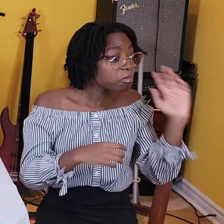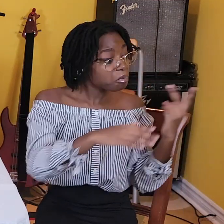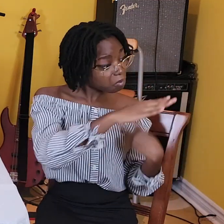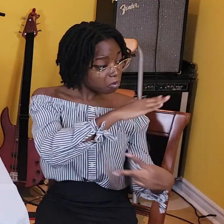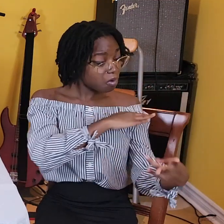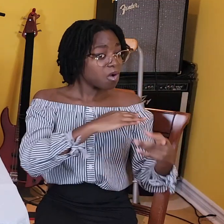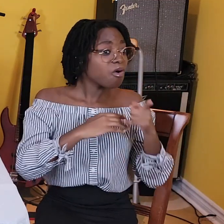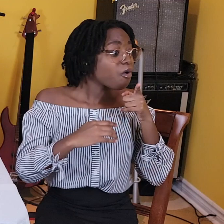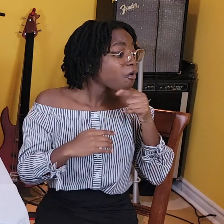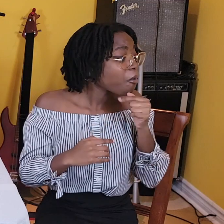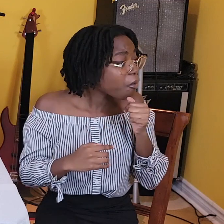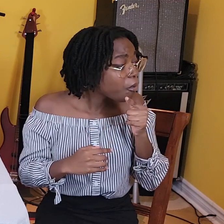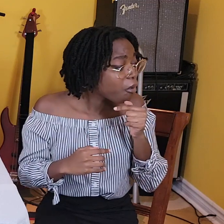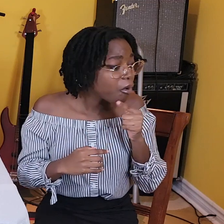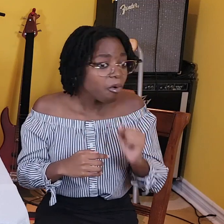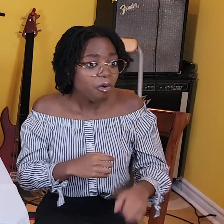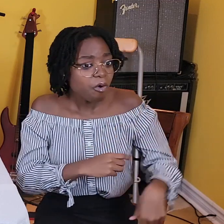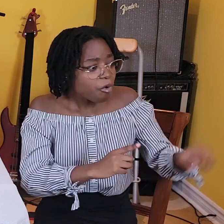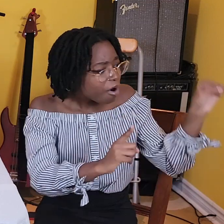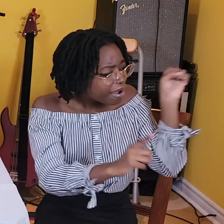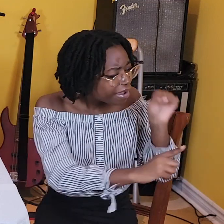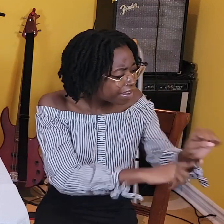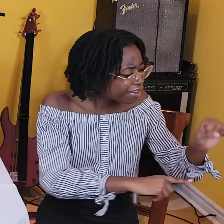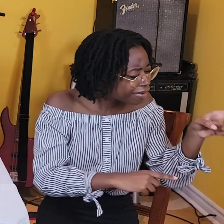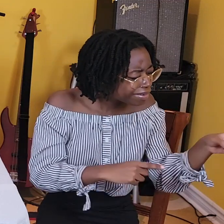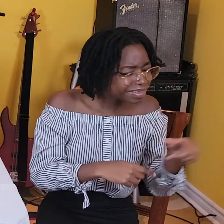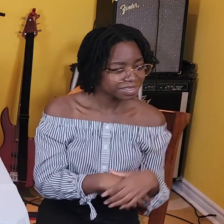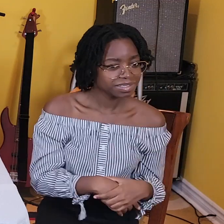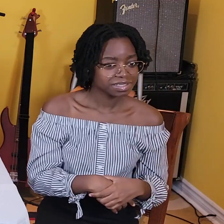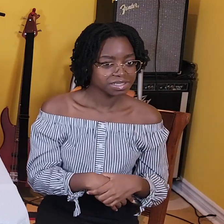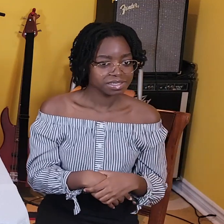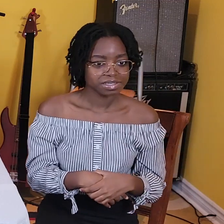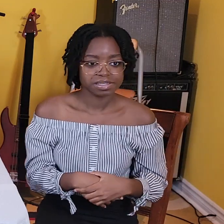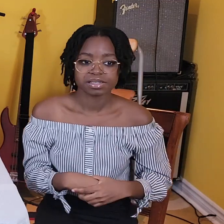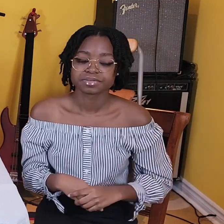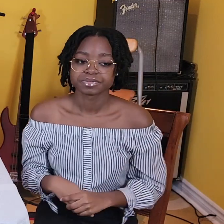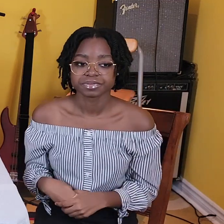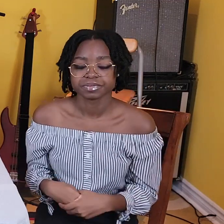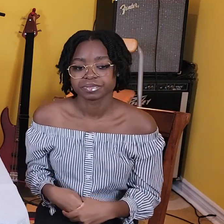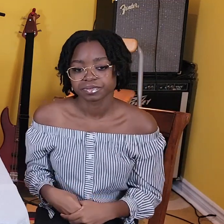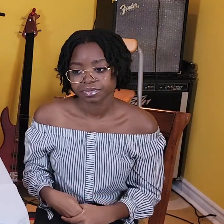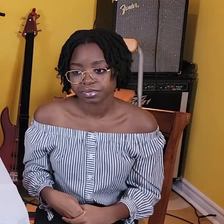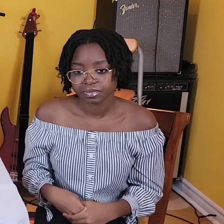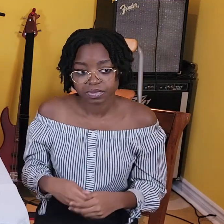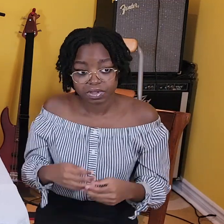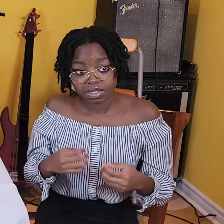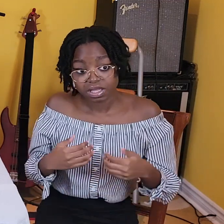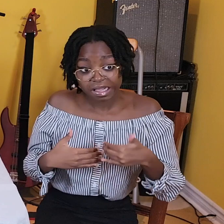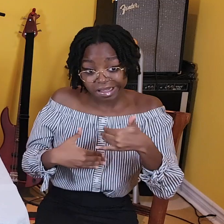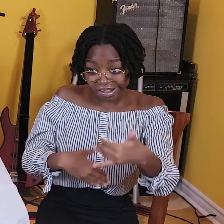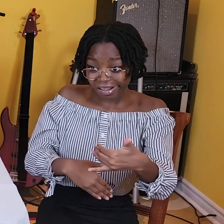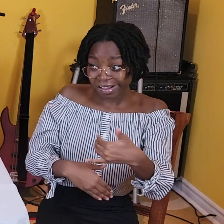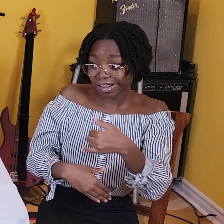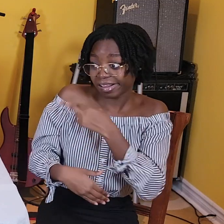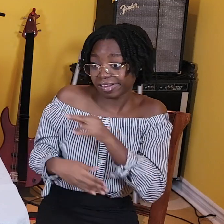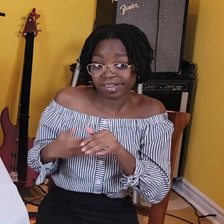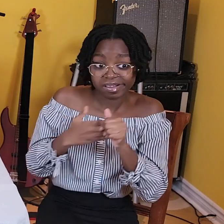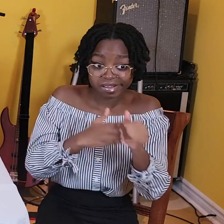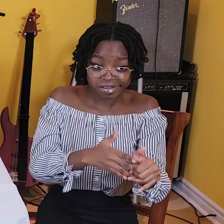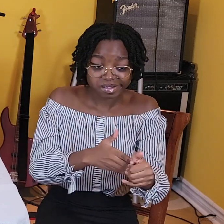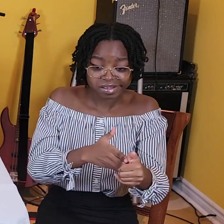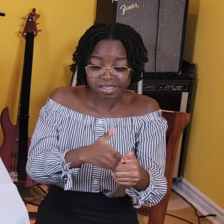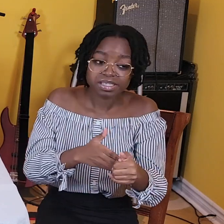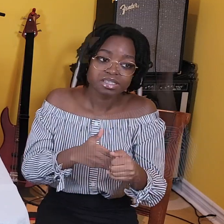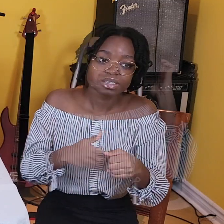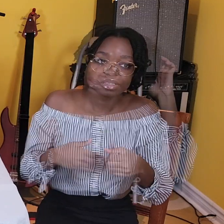blasphemously spoke against him. As soon as it was day, the elders of the people, both chief priests and scribes, came together and